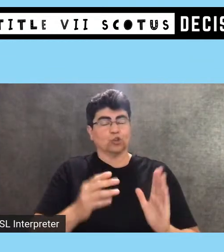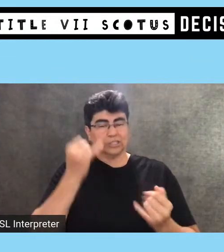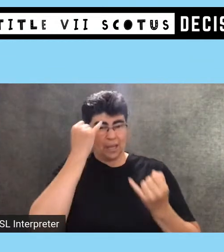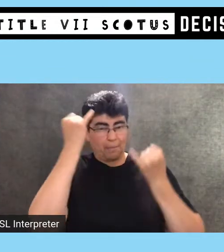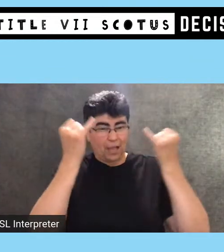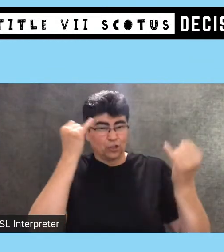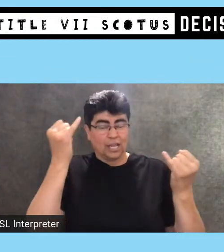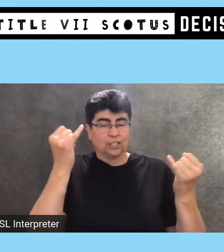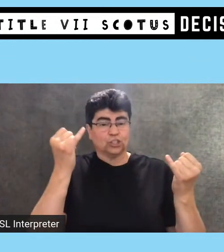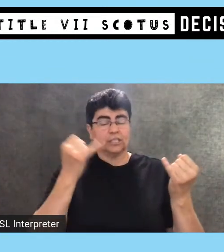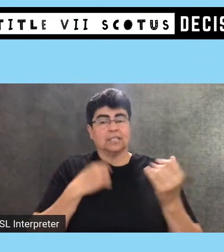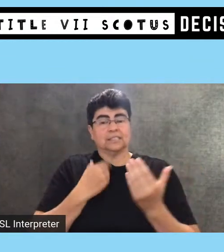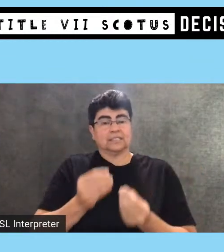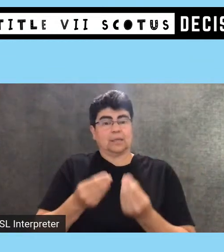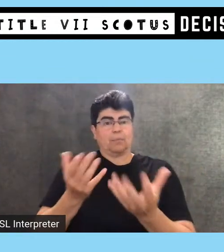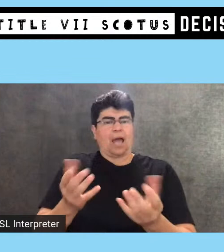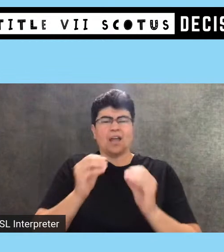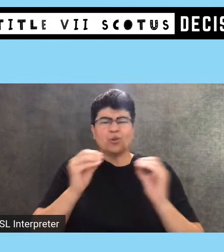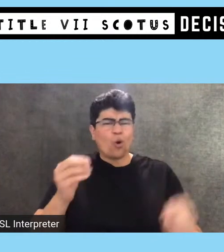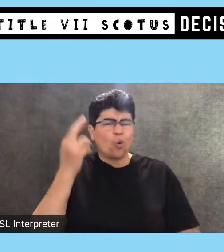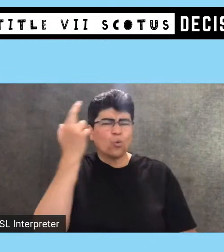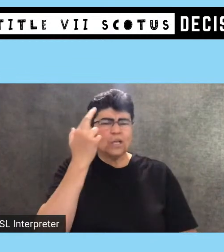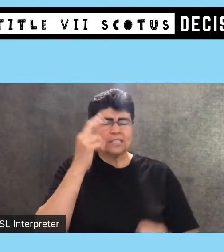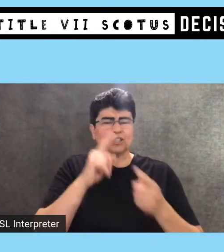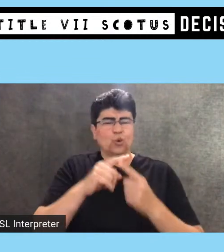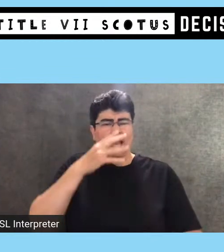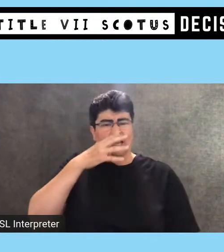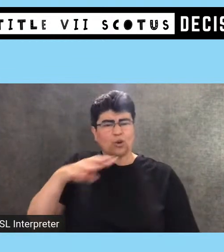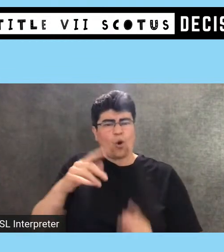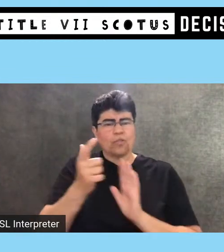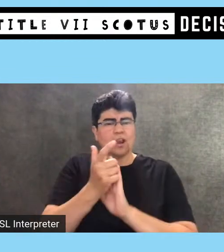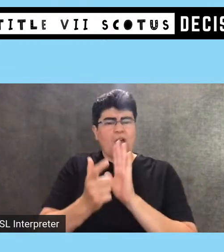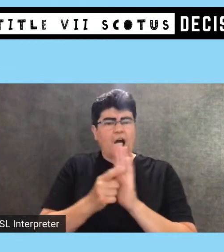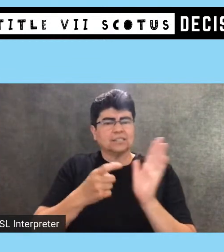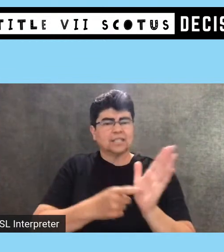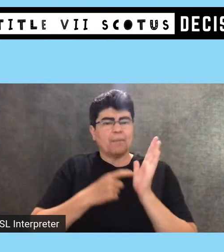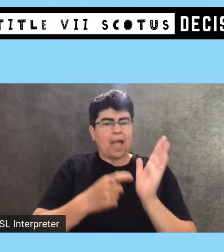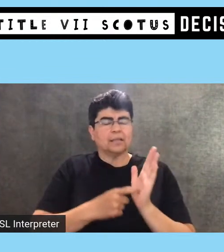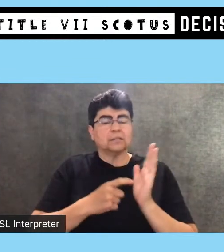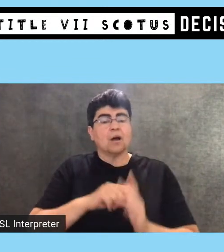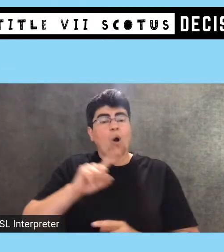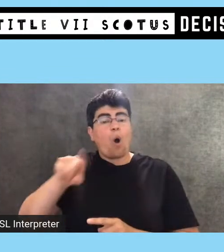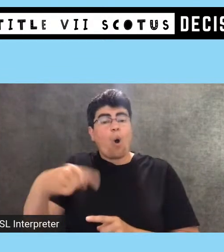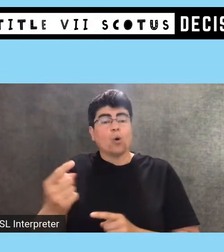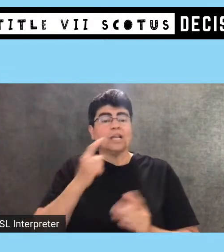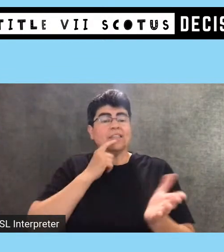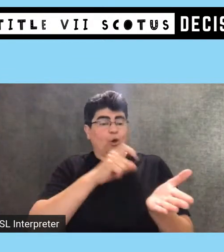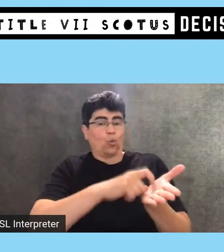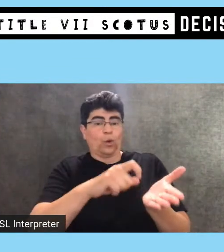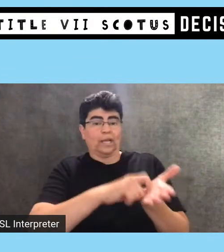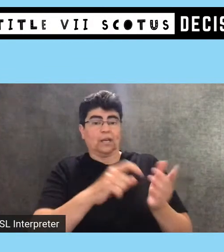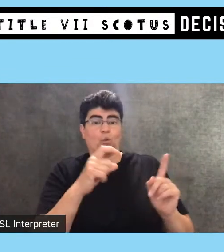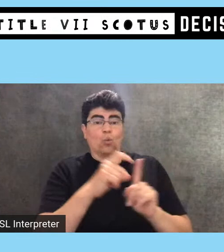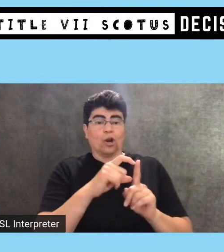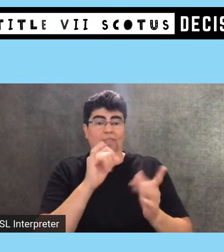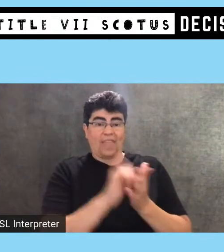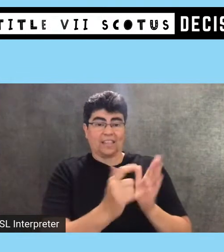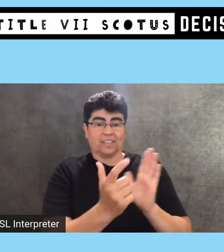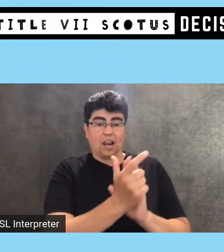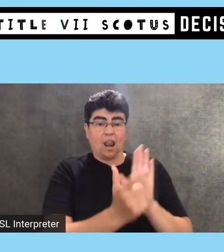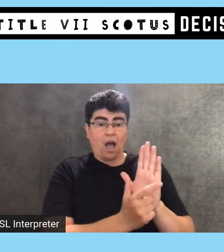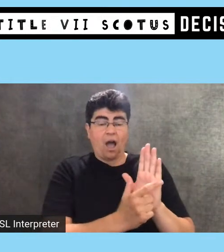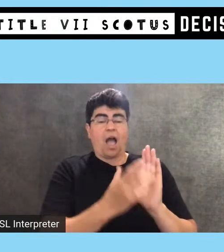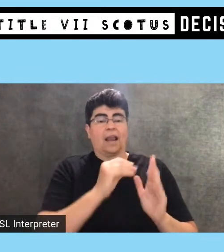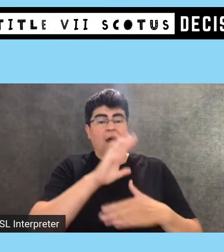imagination supply no reason to ignore the law's demands. Only the written word is the law, and